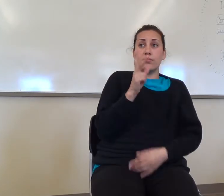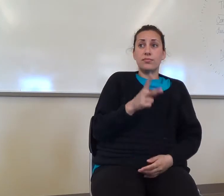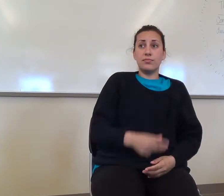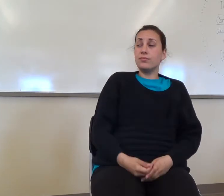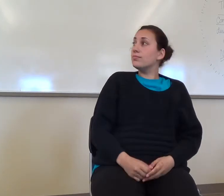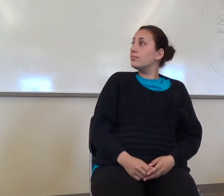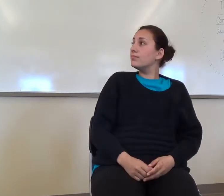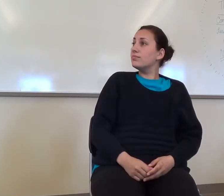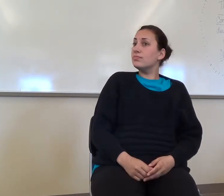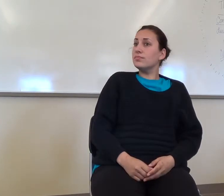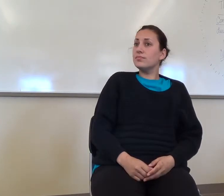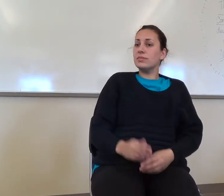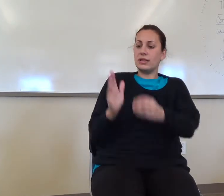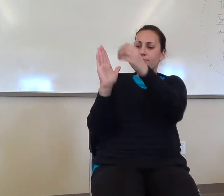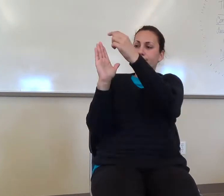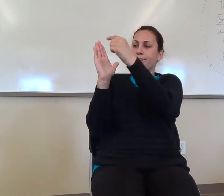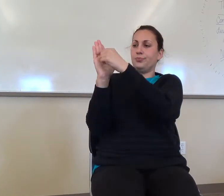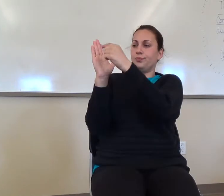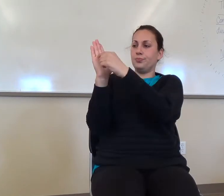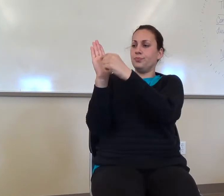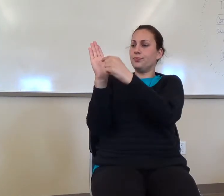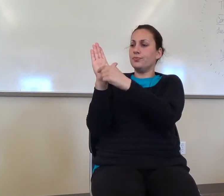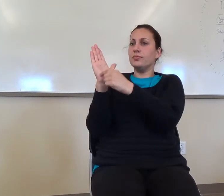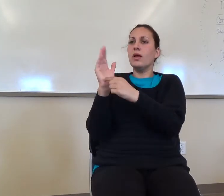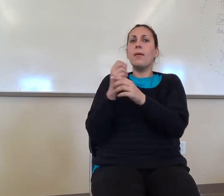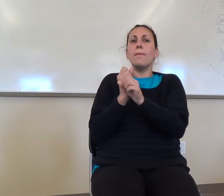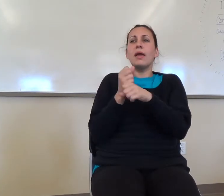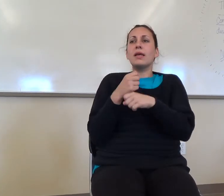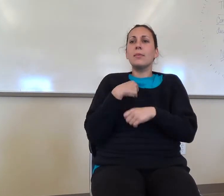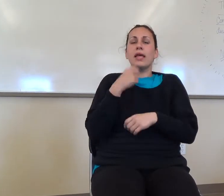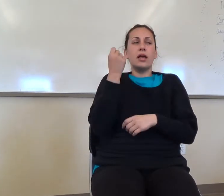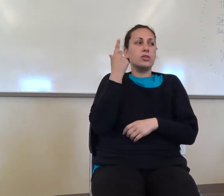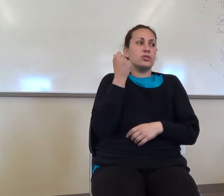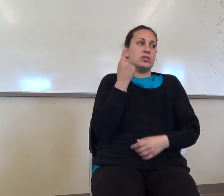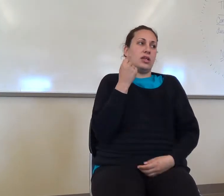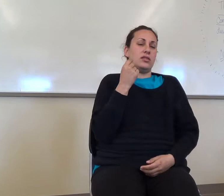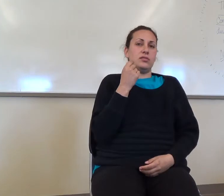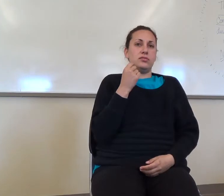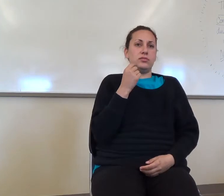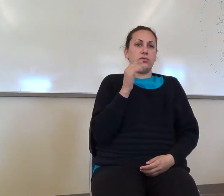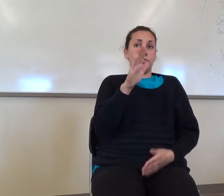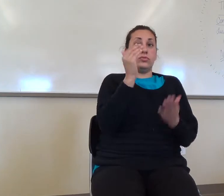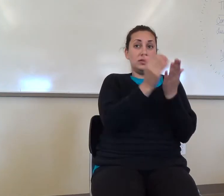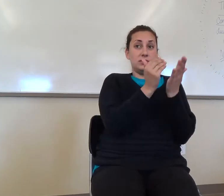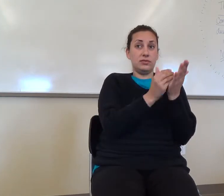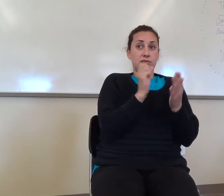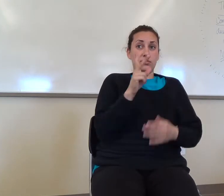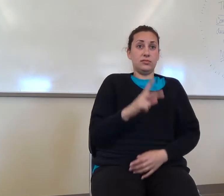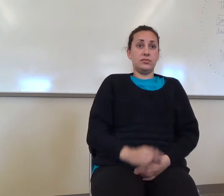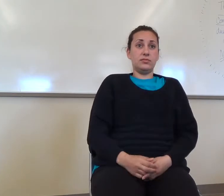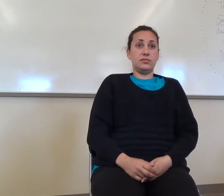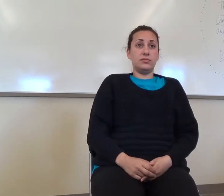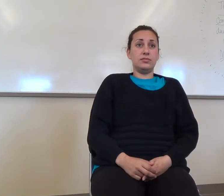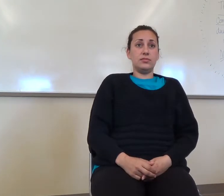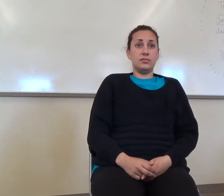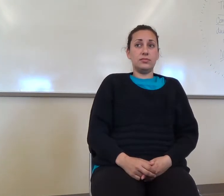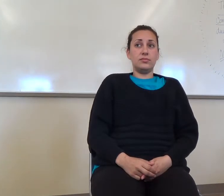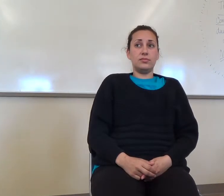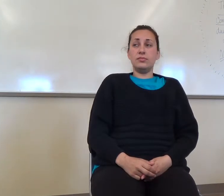give me some kind of idea that you are making a list of what you see, just so you don't get out of the